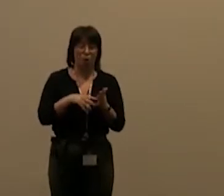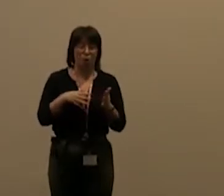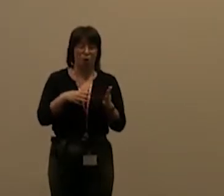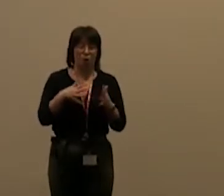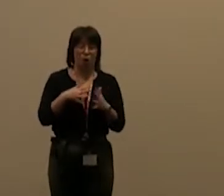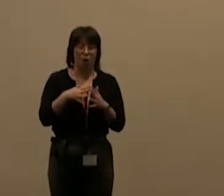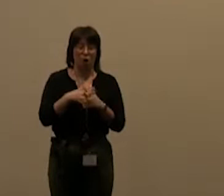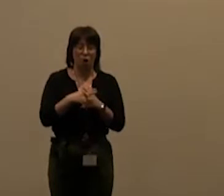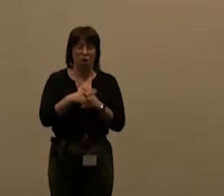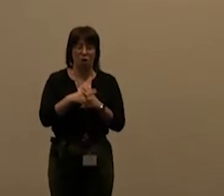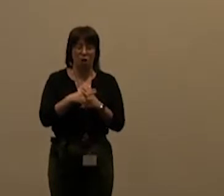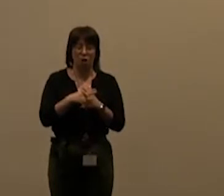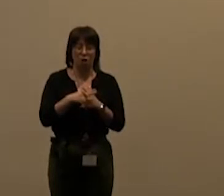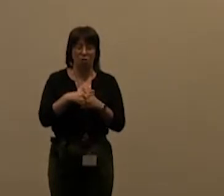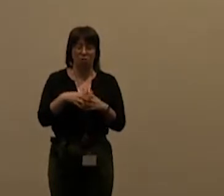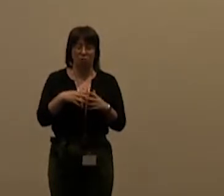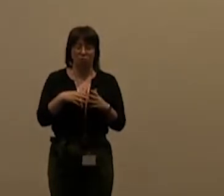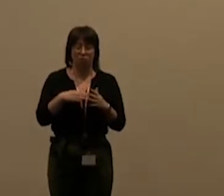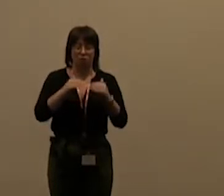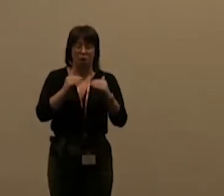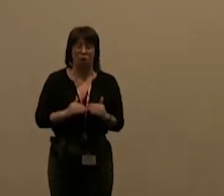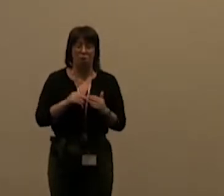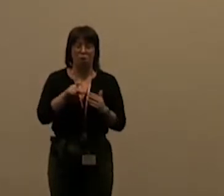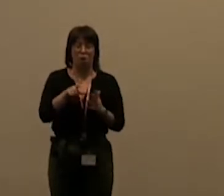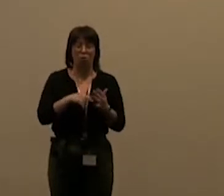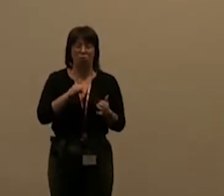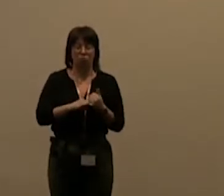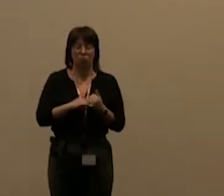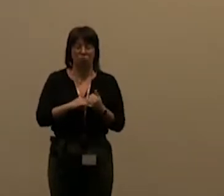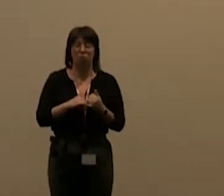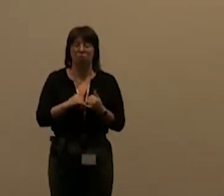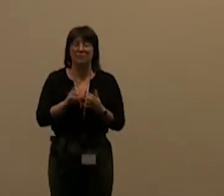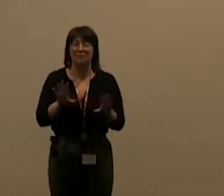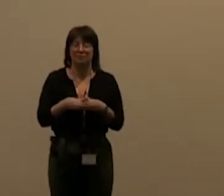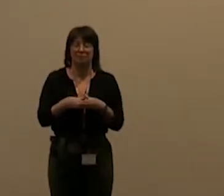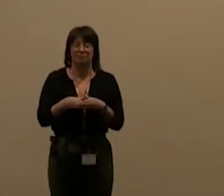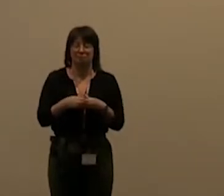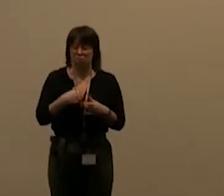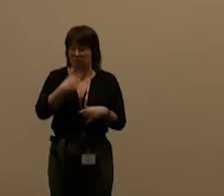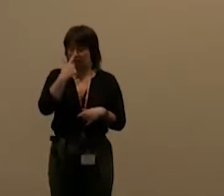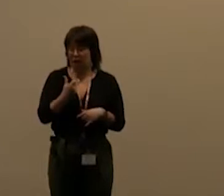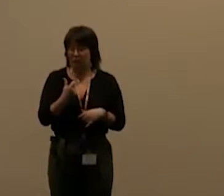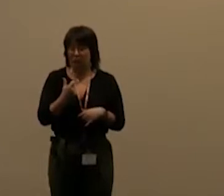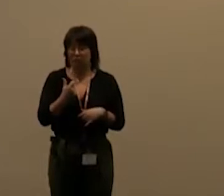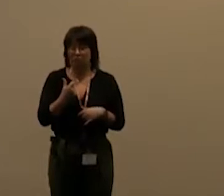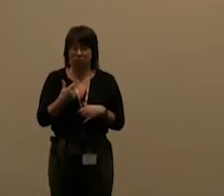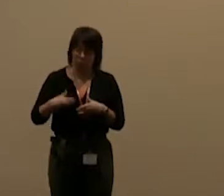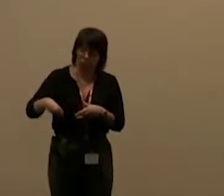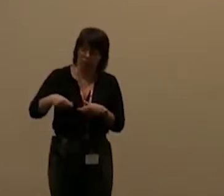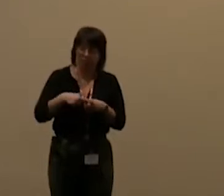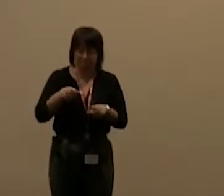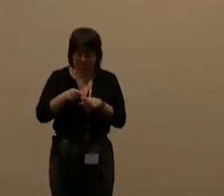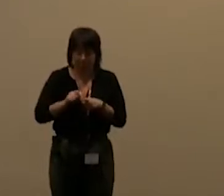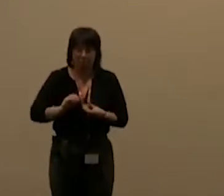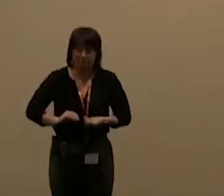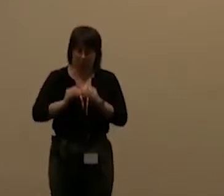platform. So with Teams, we have what's called Dataverse for Teams. So not only can we take applications we've already built in